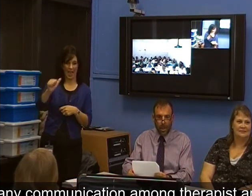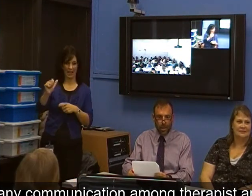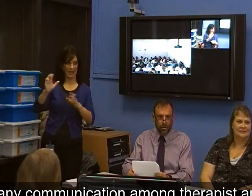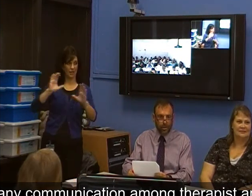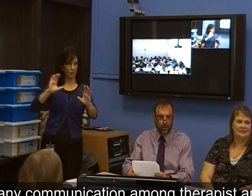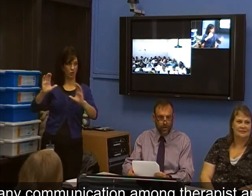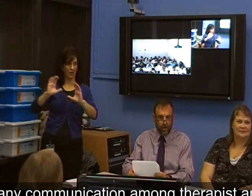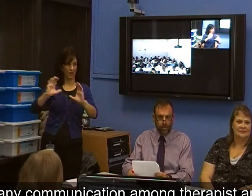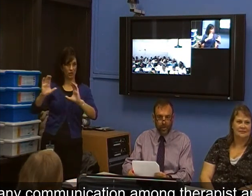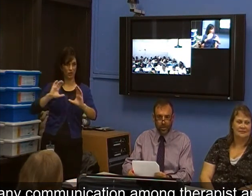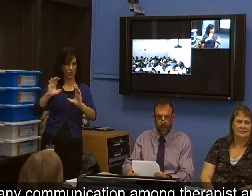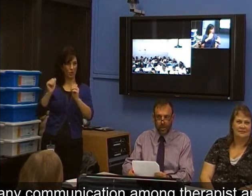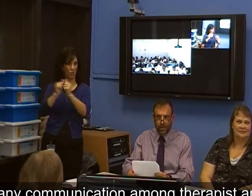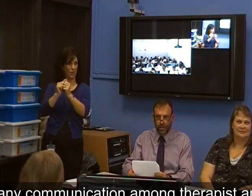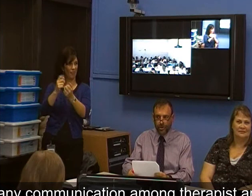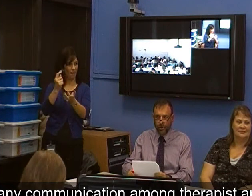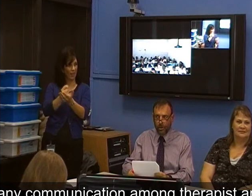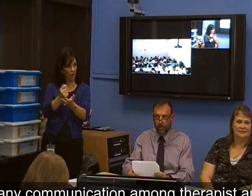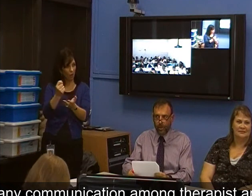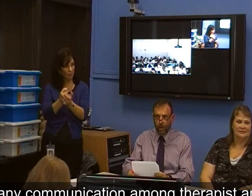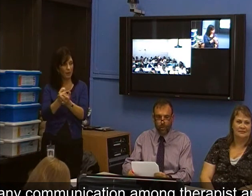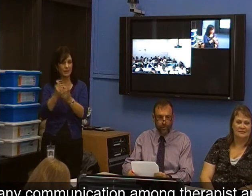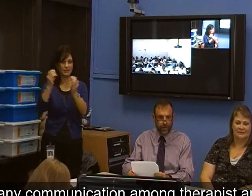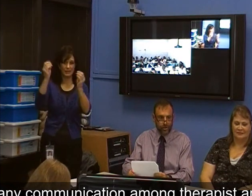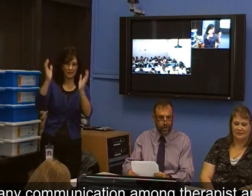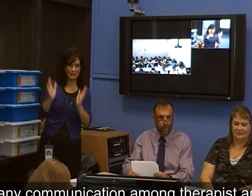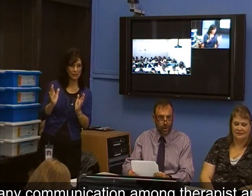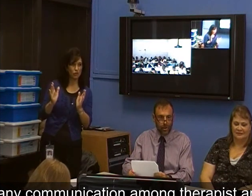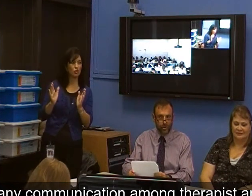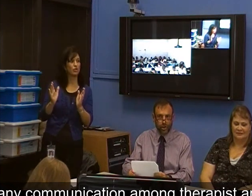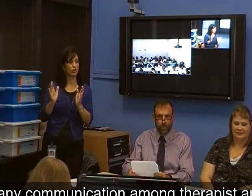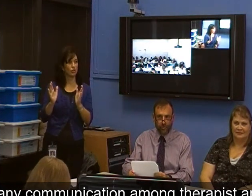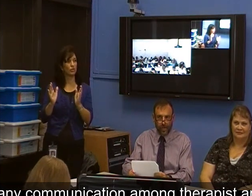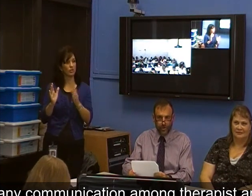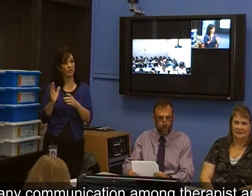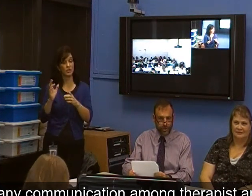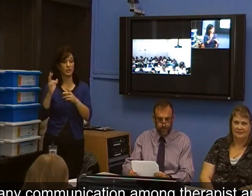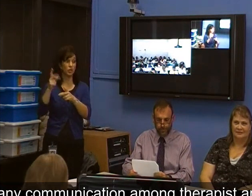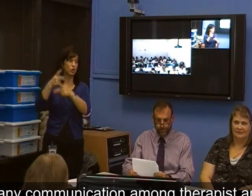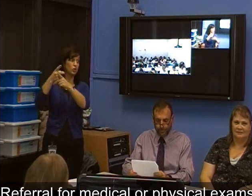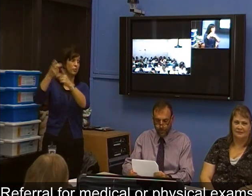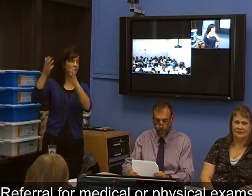among therapist, teacher, paraprofessional, supervisors.